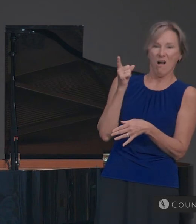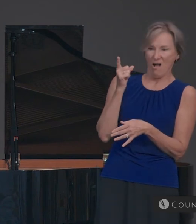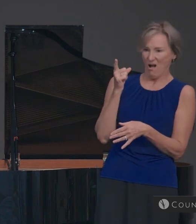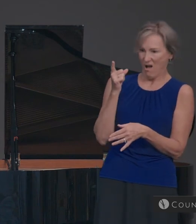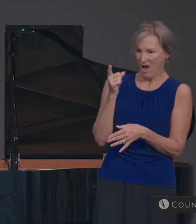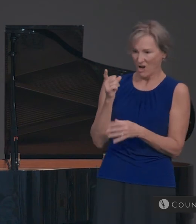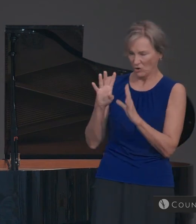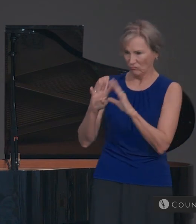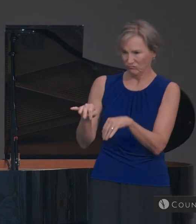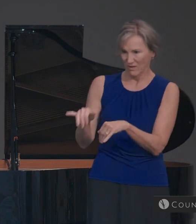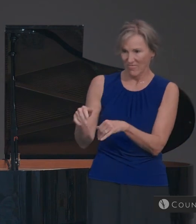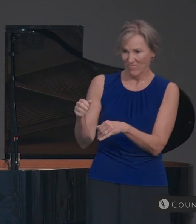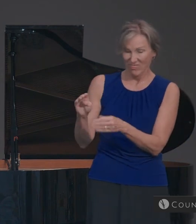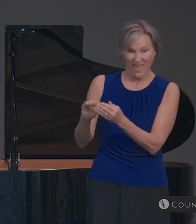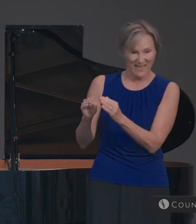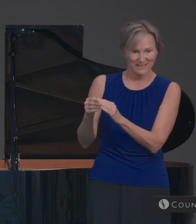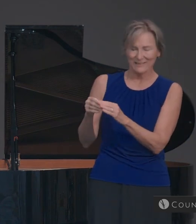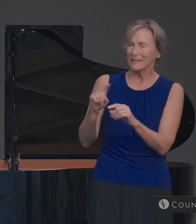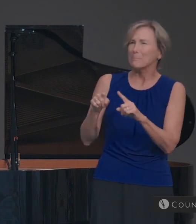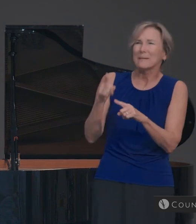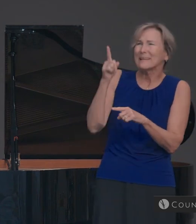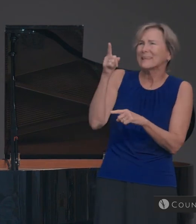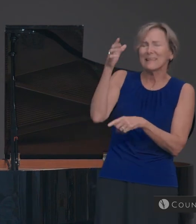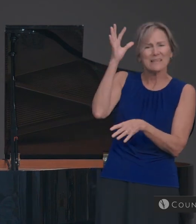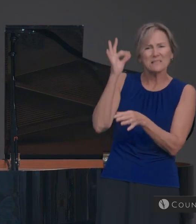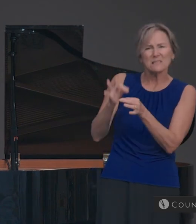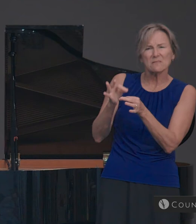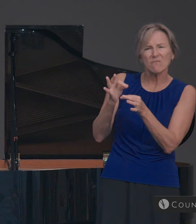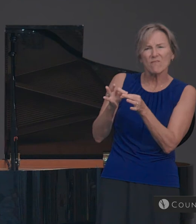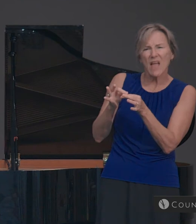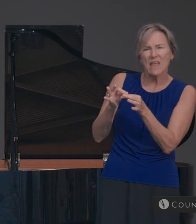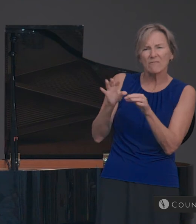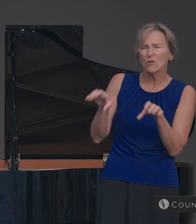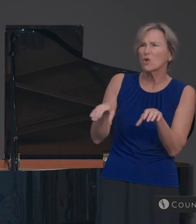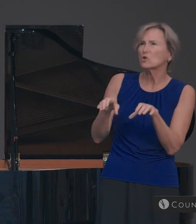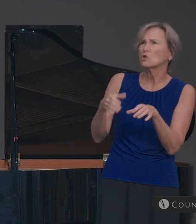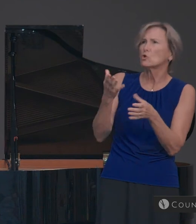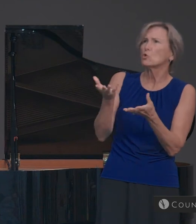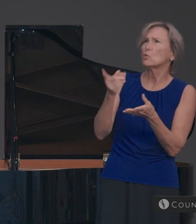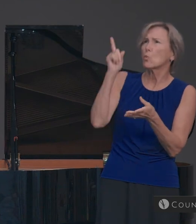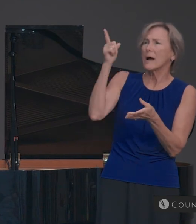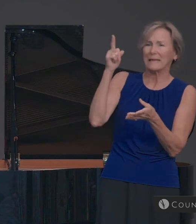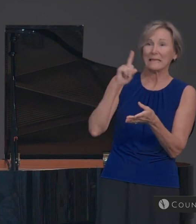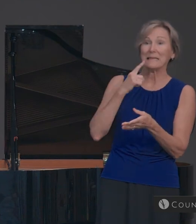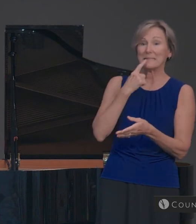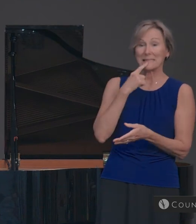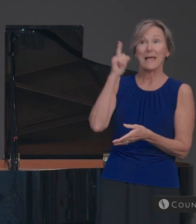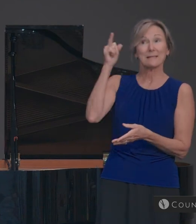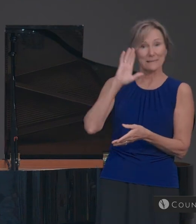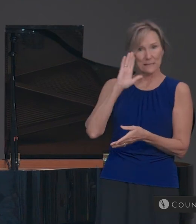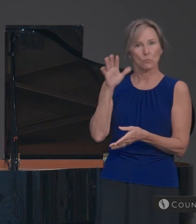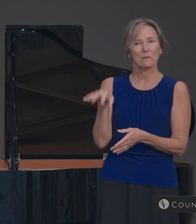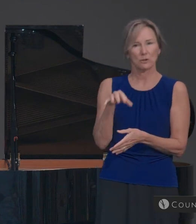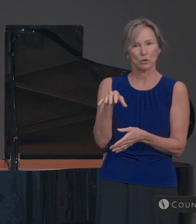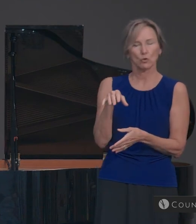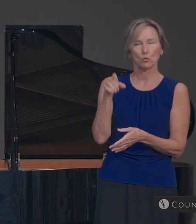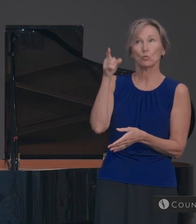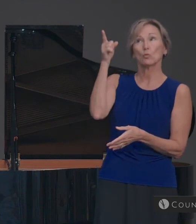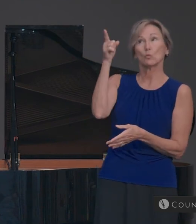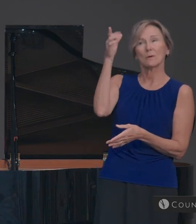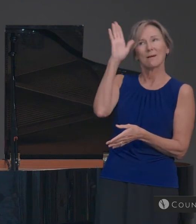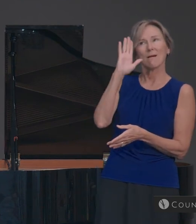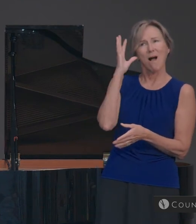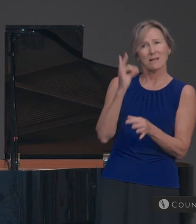me out, it says to me that God is faithful. God is faithful to his word, and he was faithful back then. If he